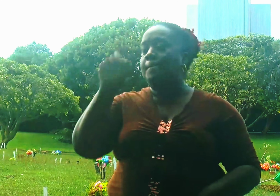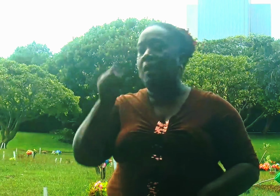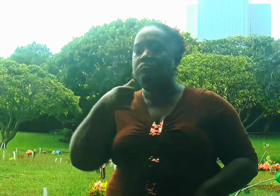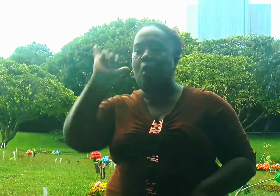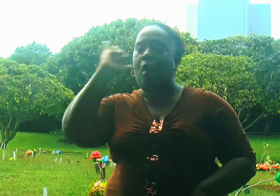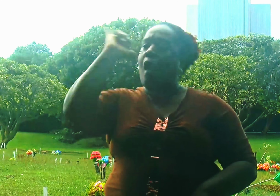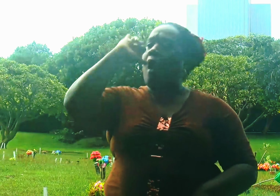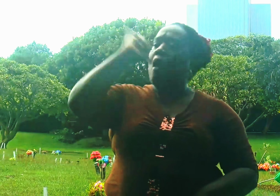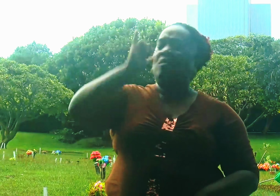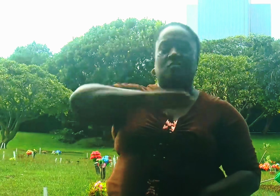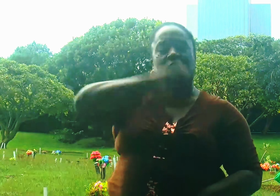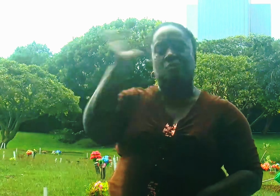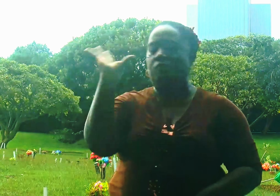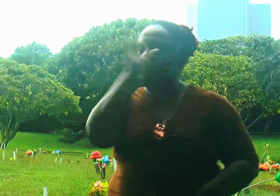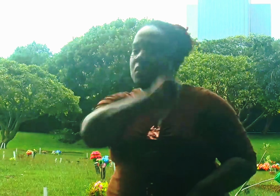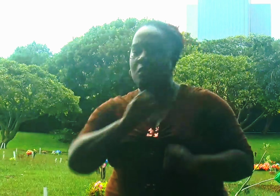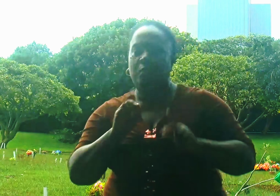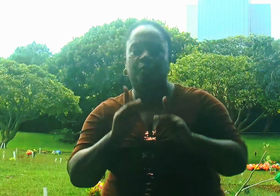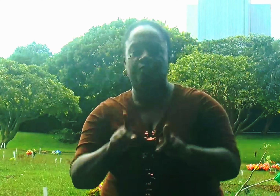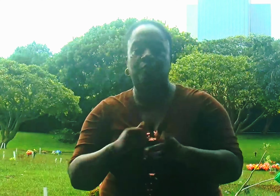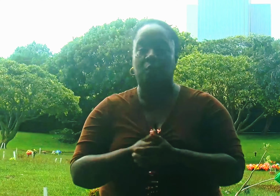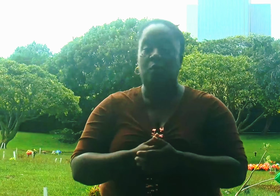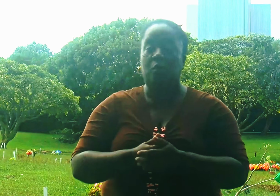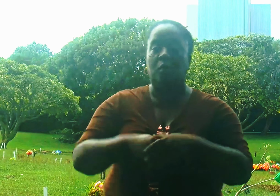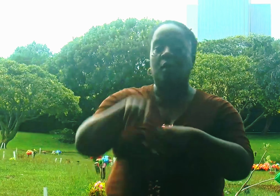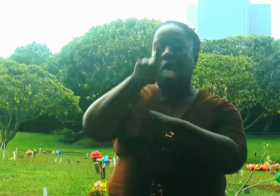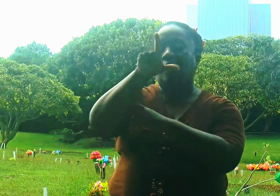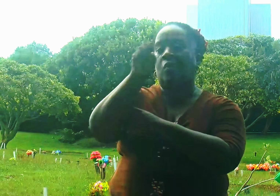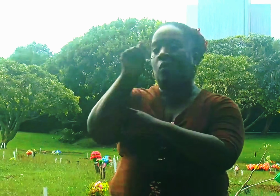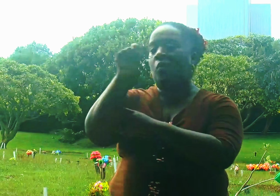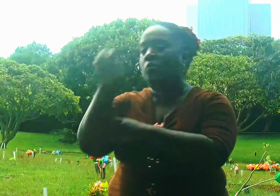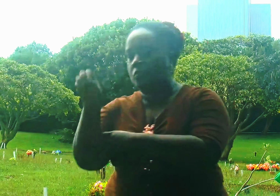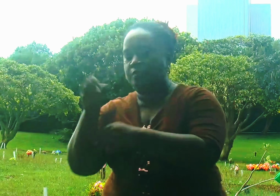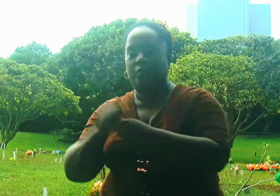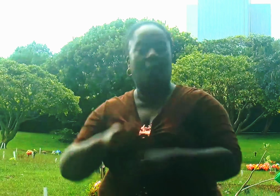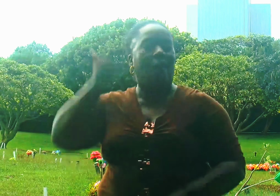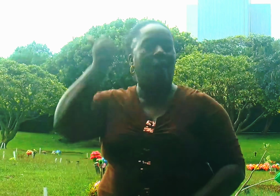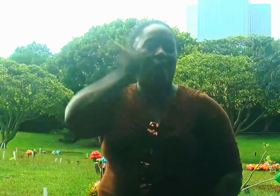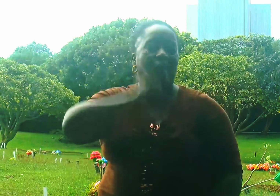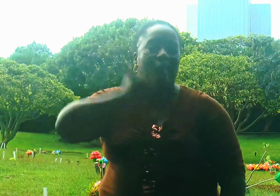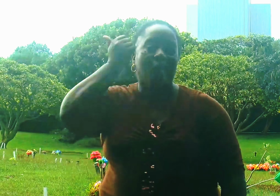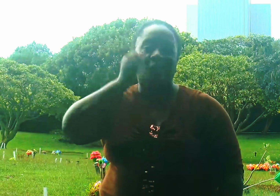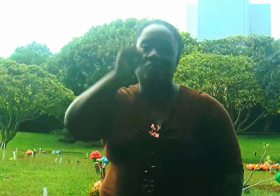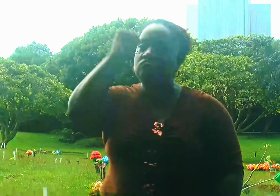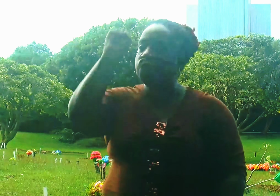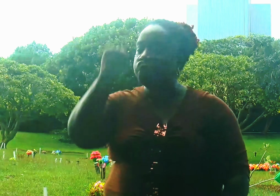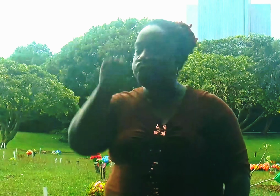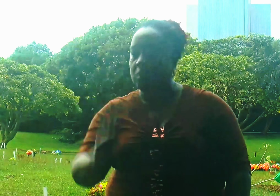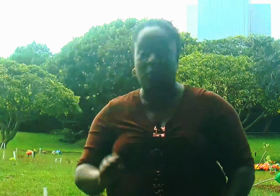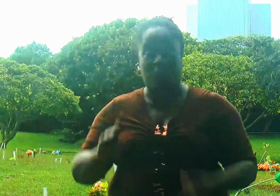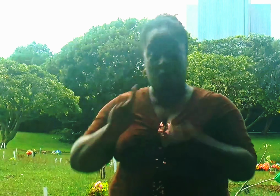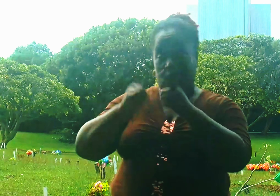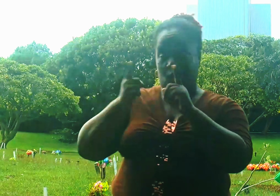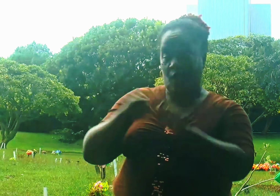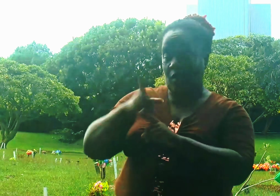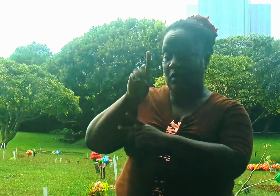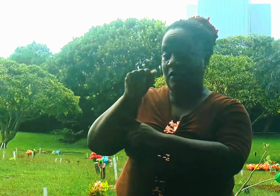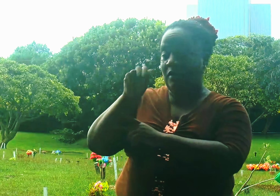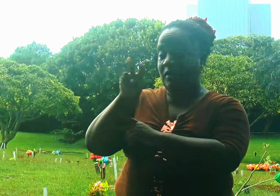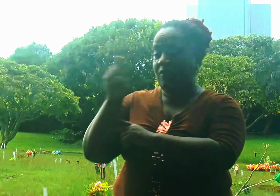And he never missed an opportunity to play the daily lotto. Every Saturday, he would have his friend David and